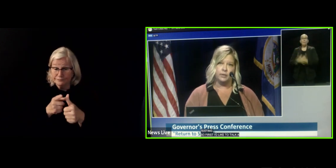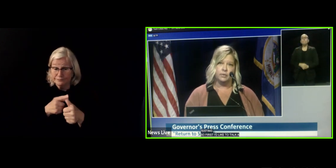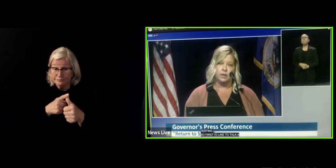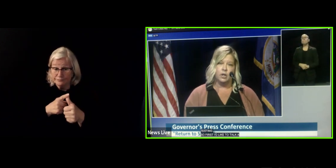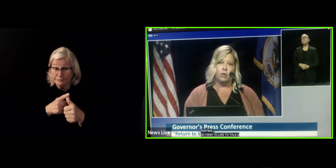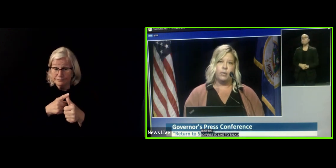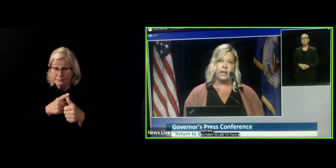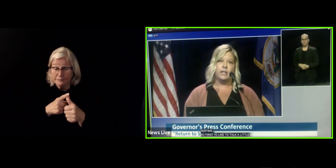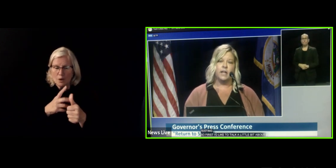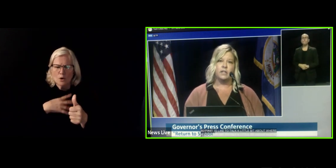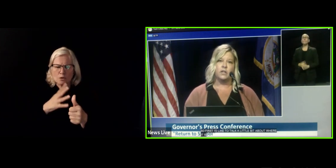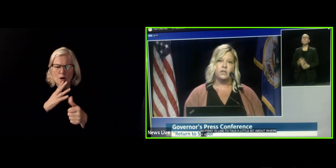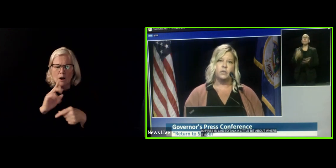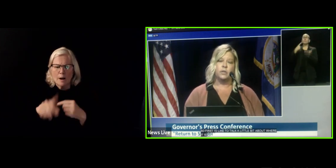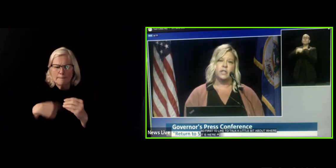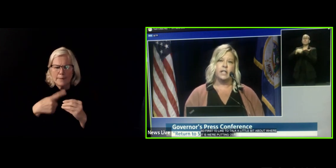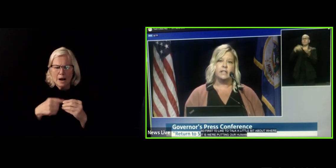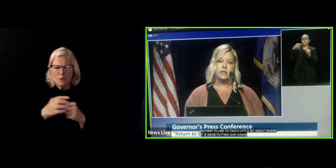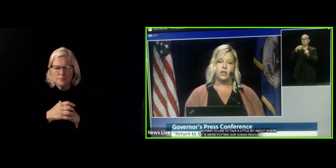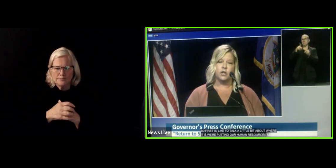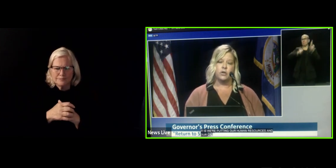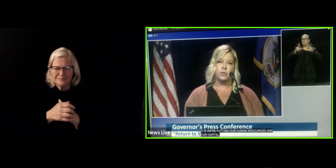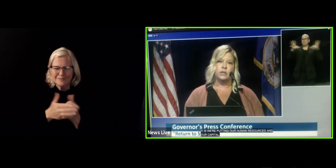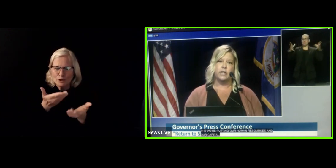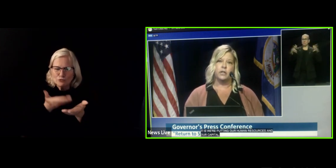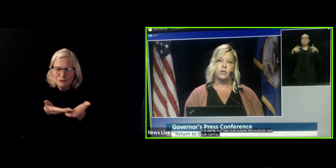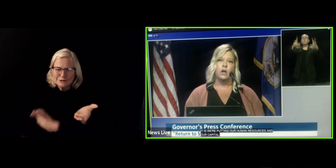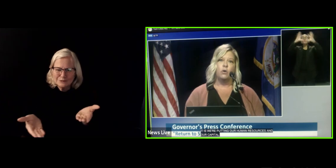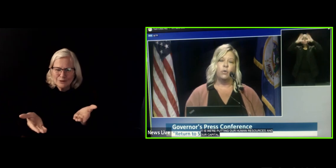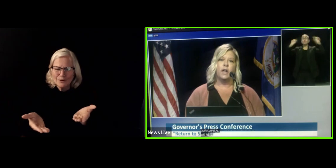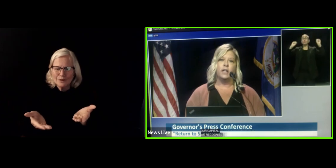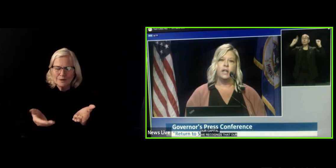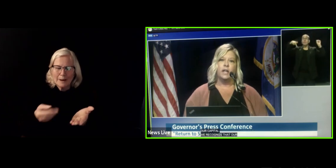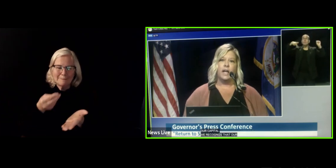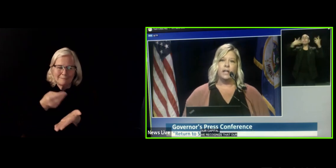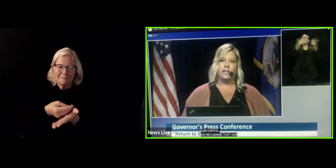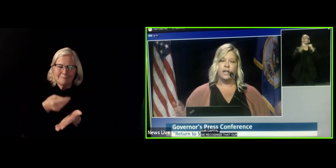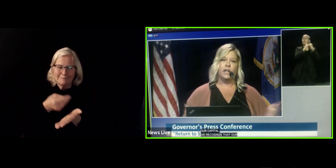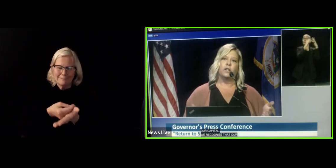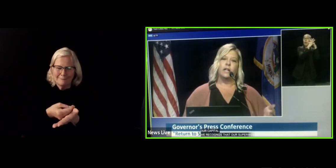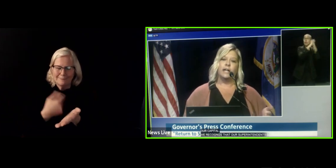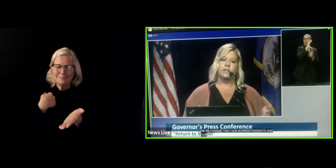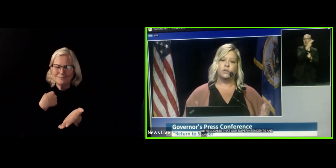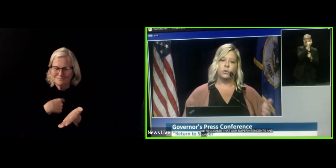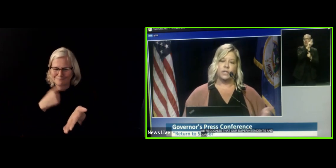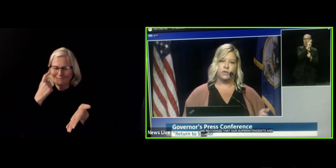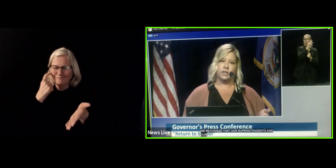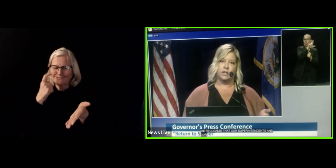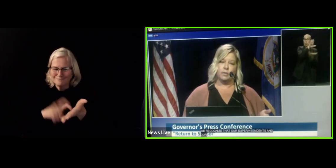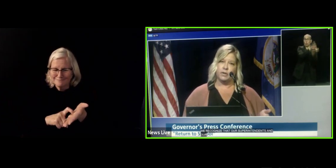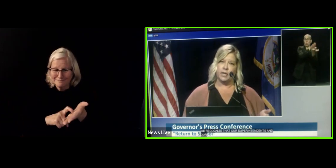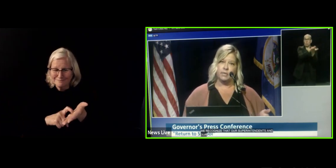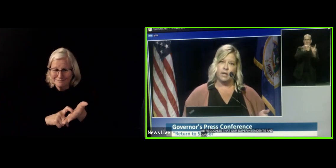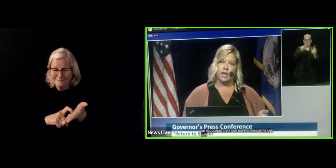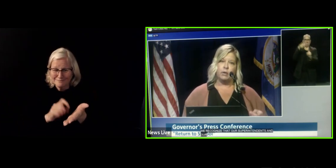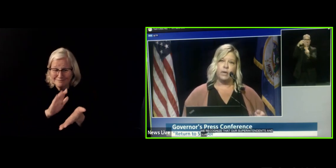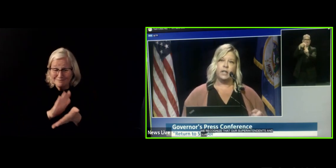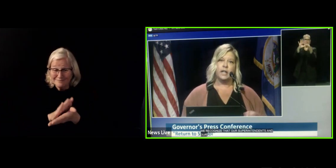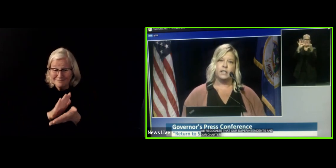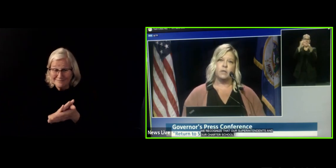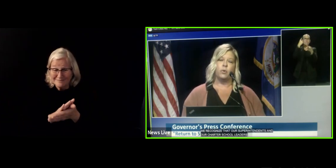capital. We recognize that our superintendents and our charter school leaders run an entire school district and community. And